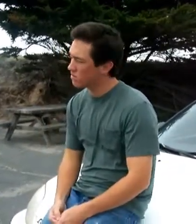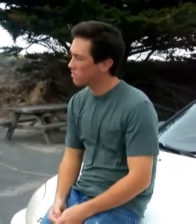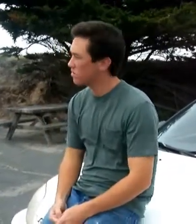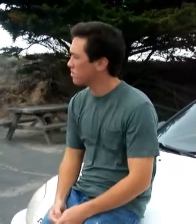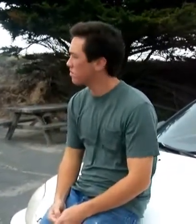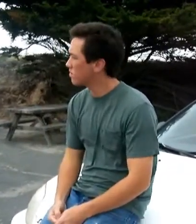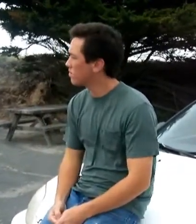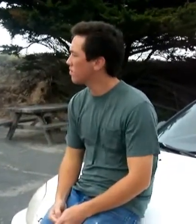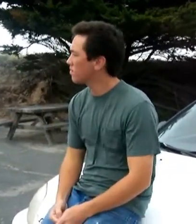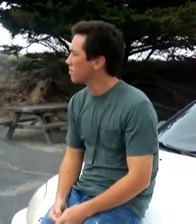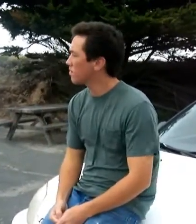why.